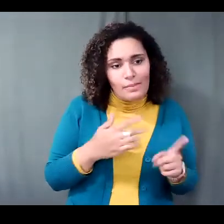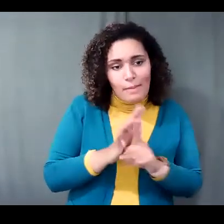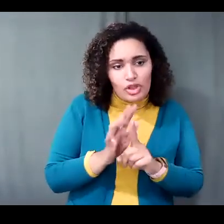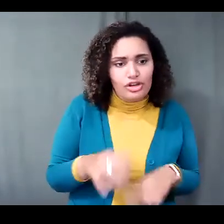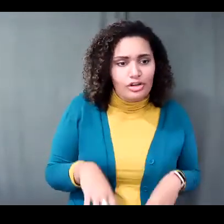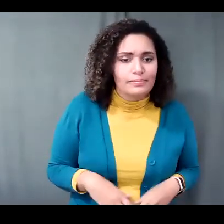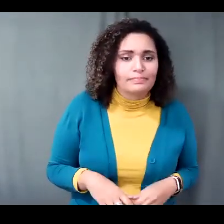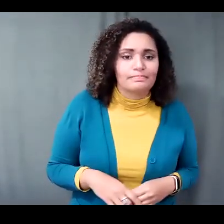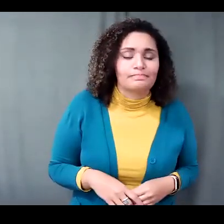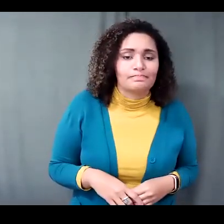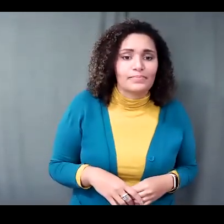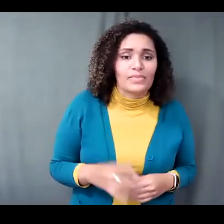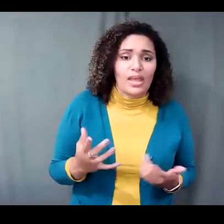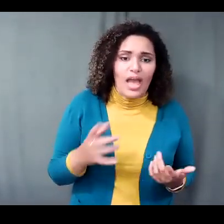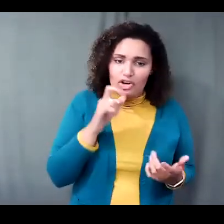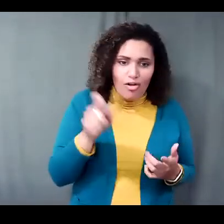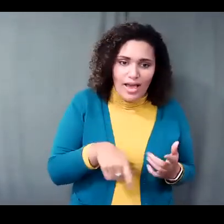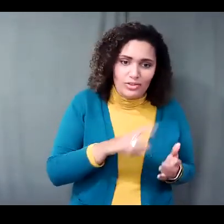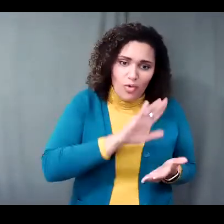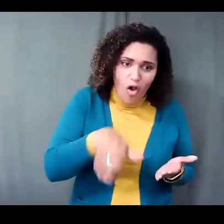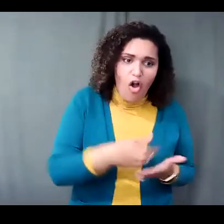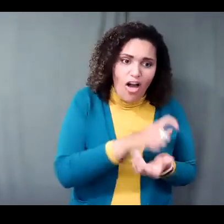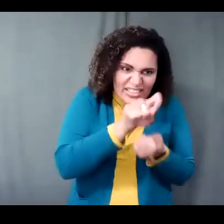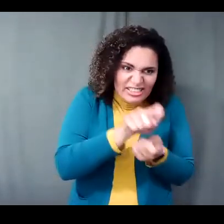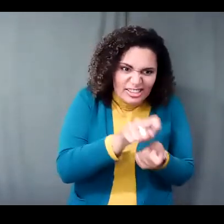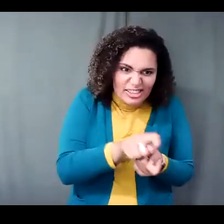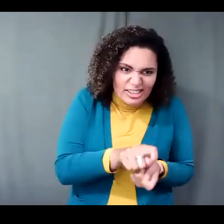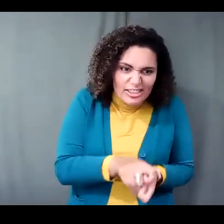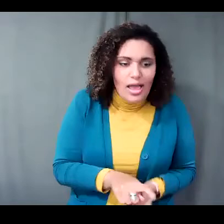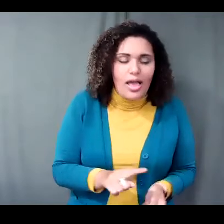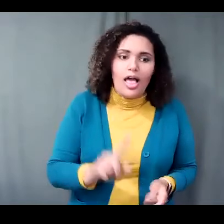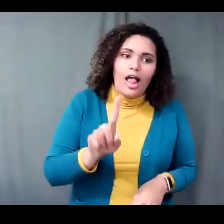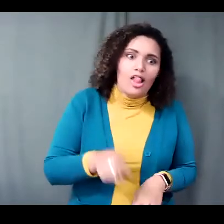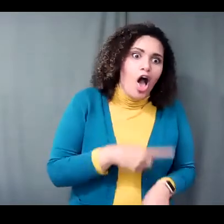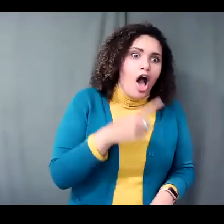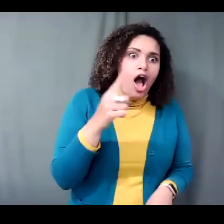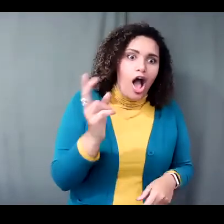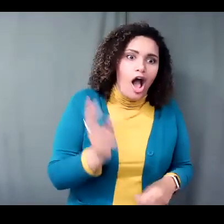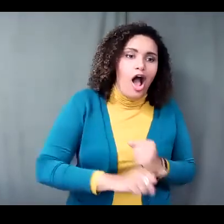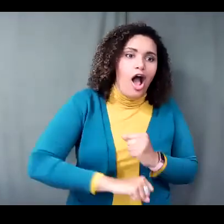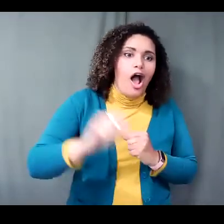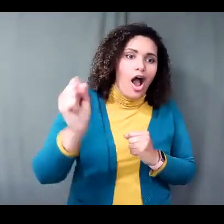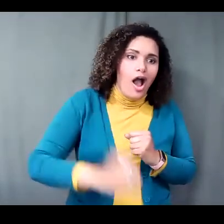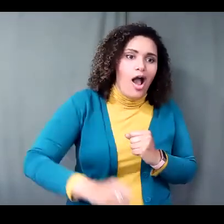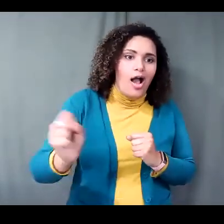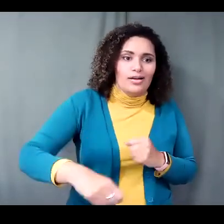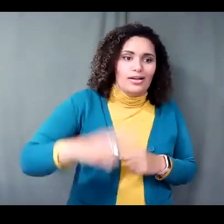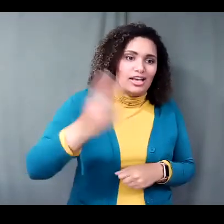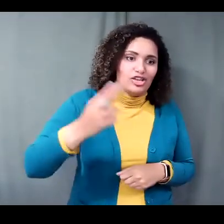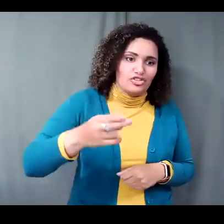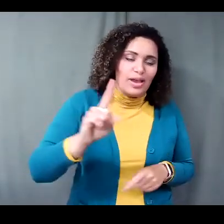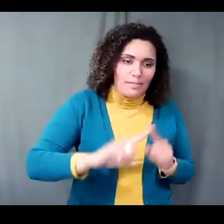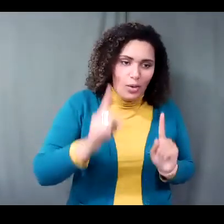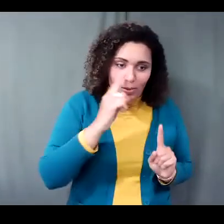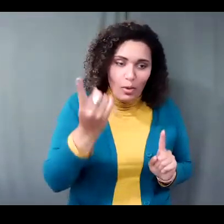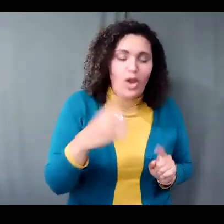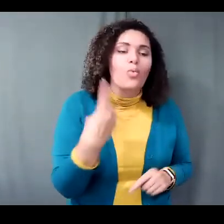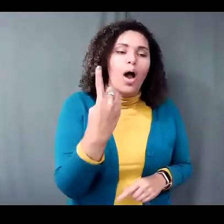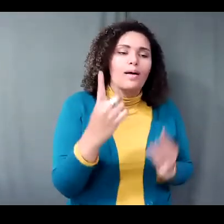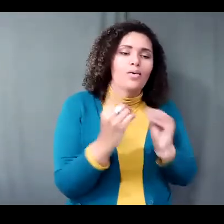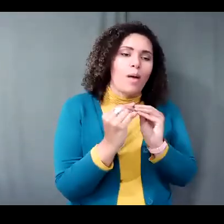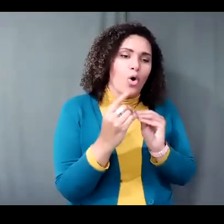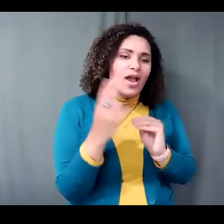And I don't have to get into all the details. I have a long history, but it's going to get boring. So I will say one more history trivia, which